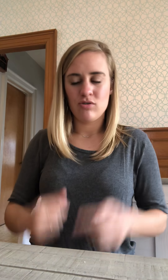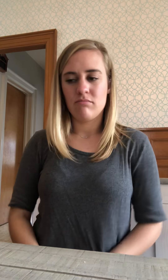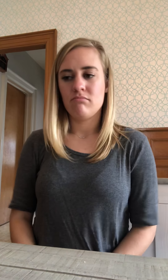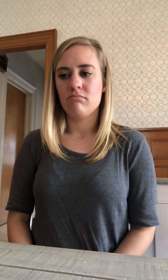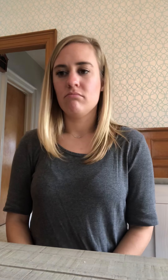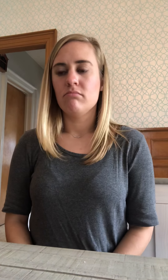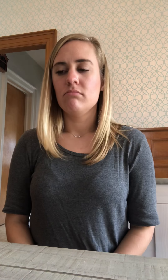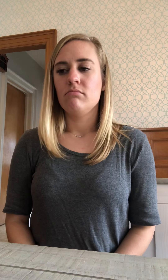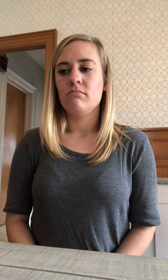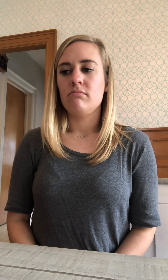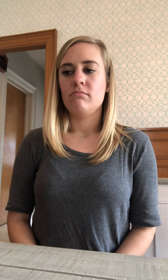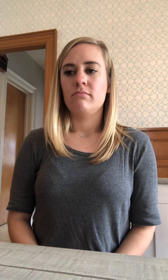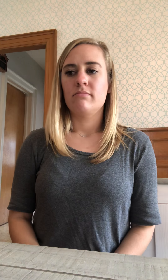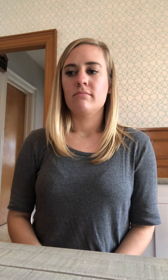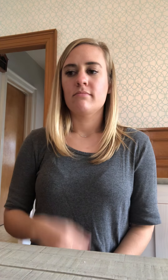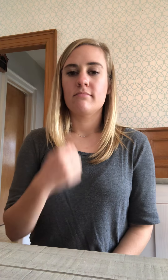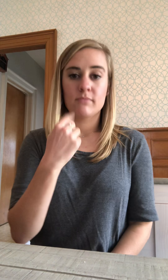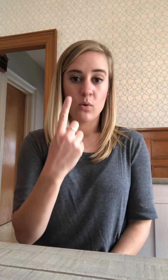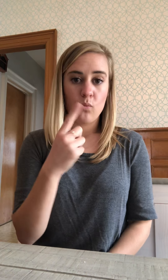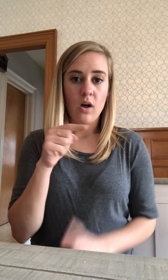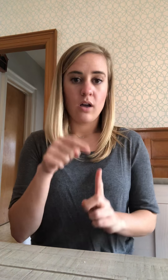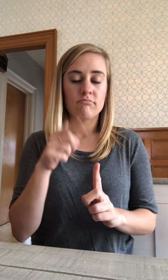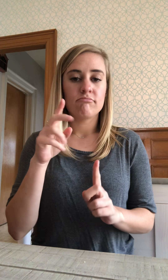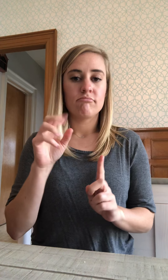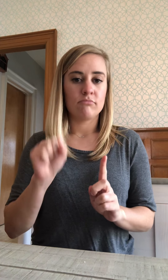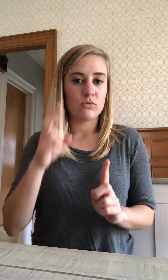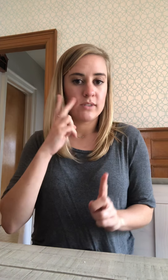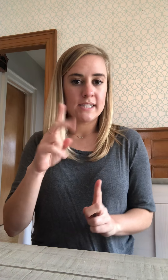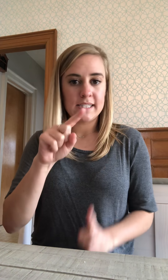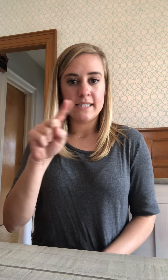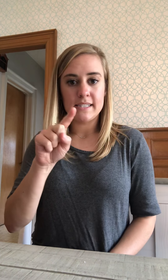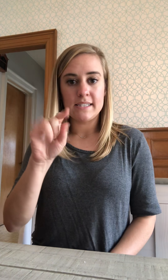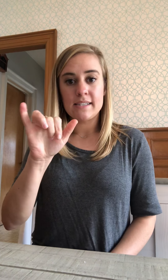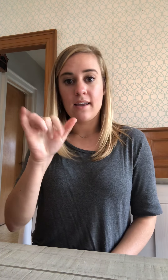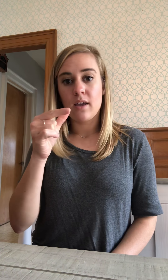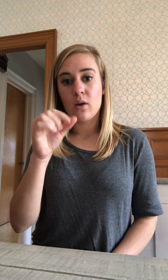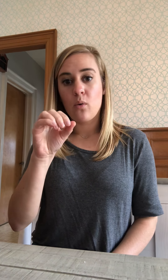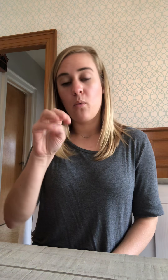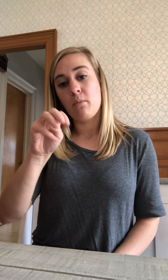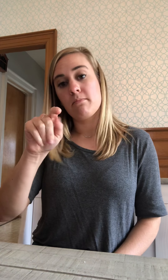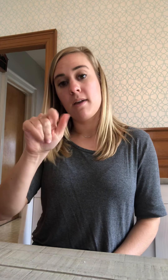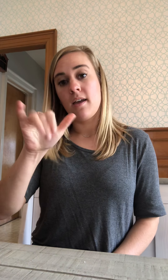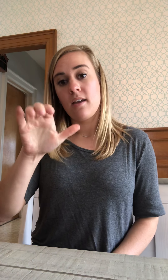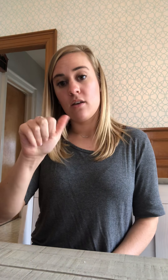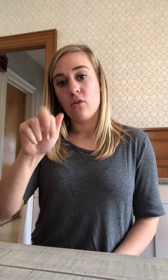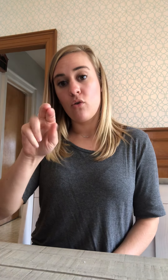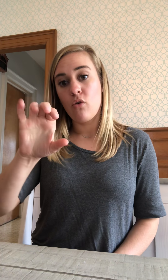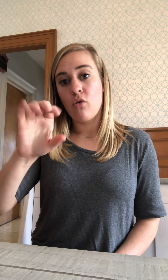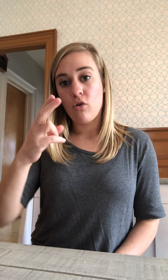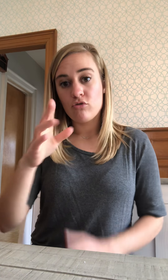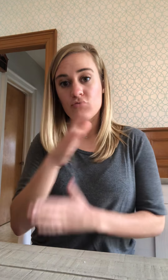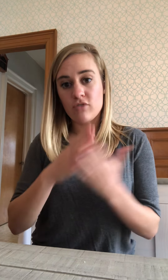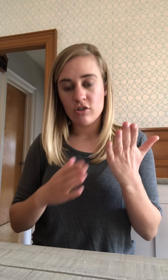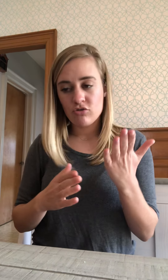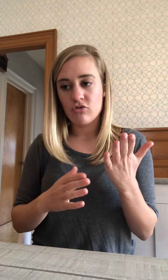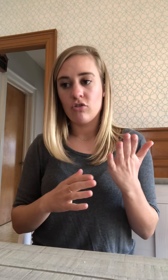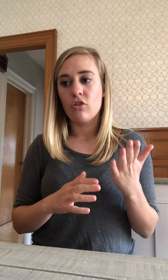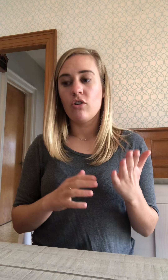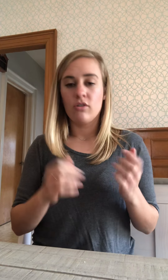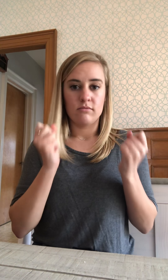So here's one where you see there's a zygomatic arch fracture. You see the sinuses in multiple segments. And if you compare the